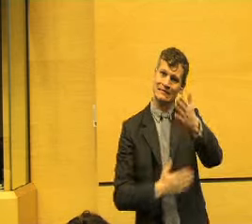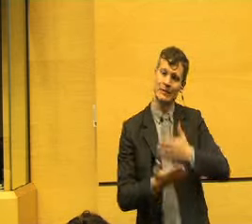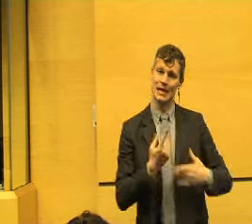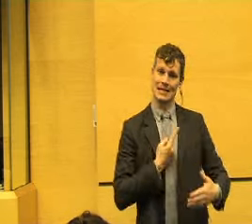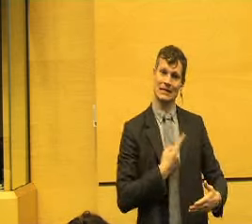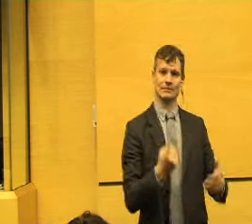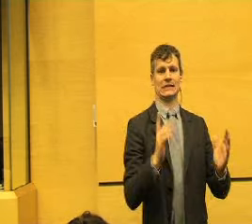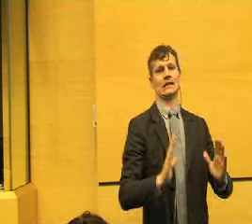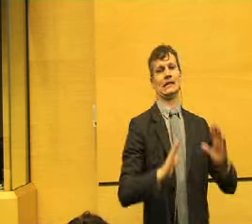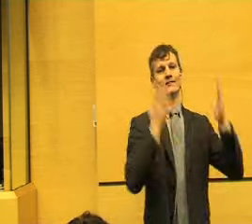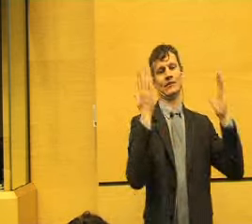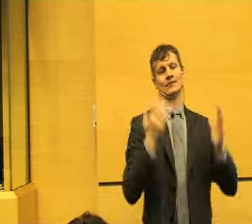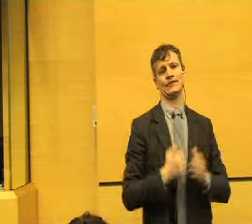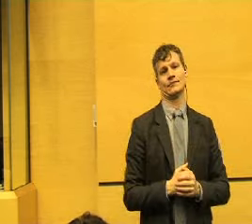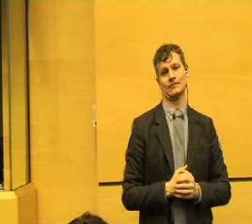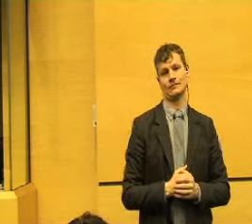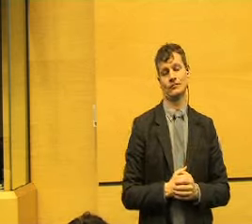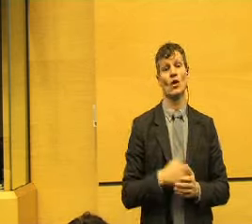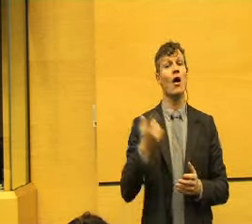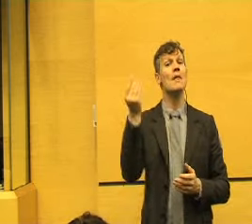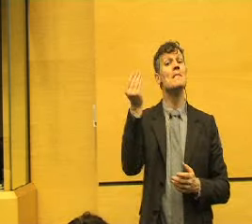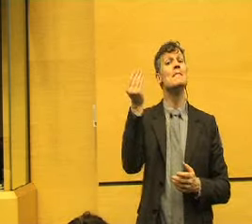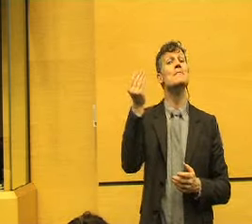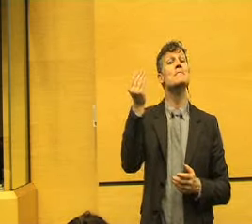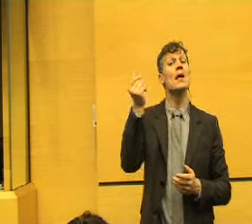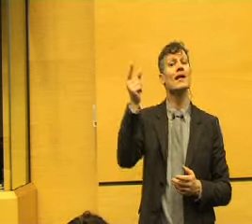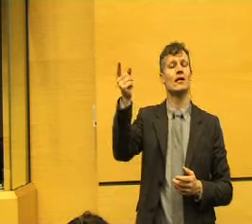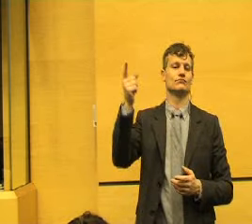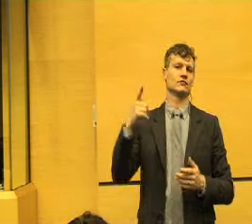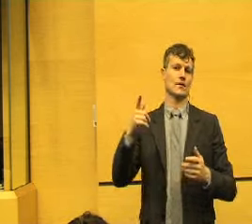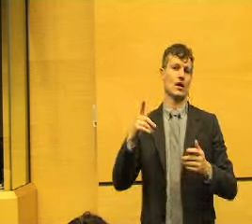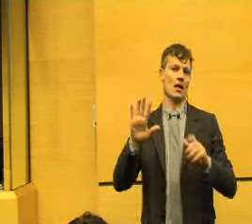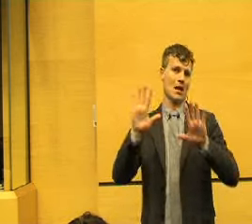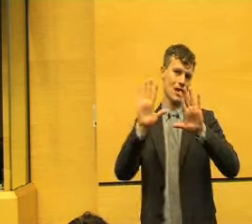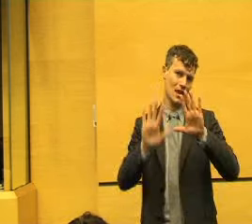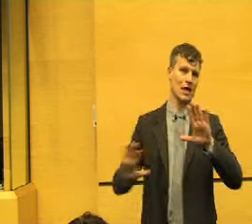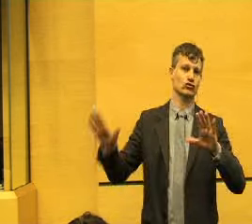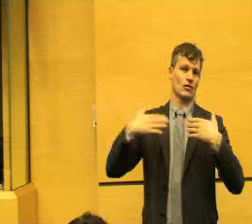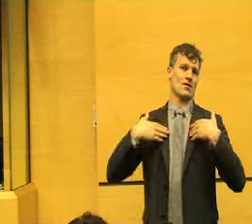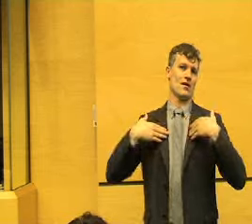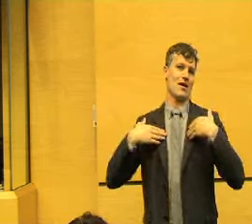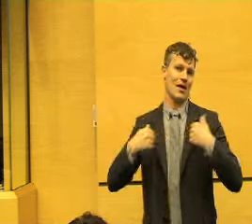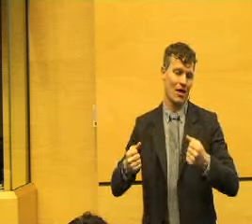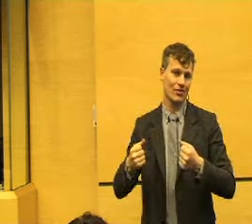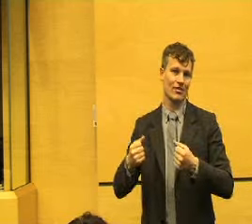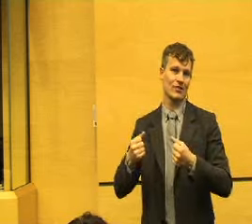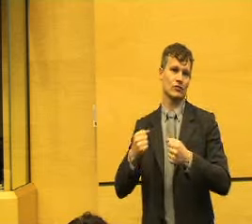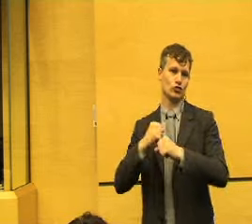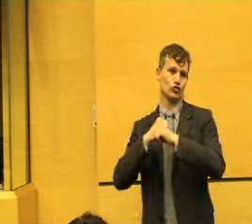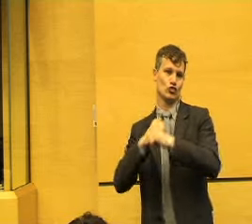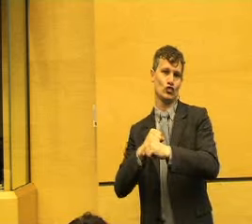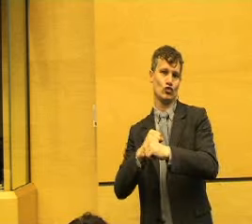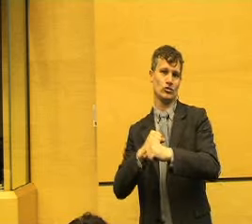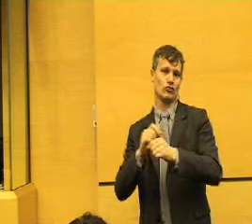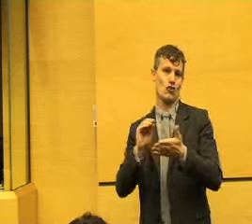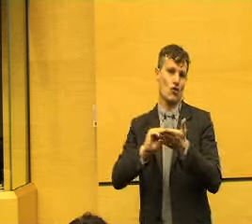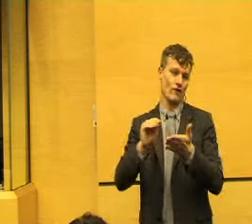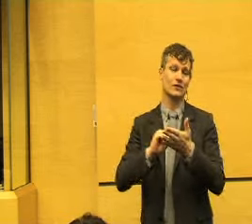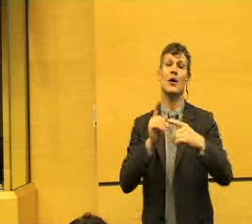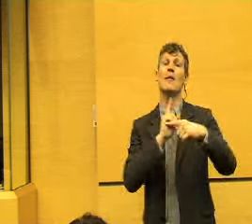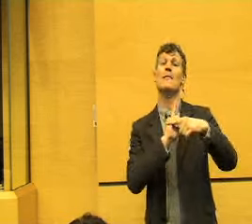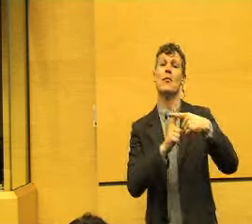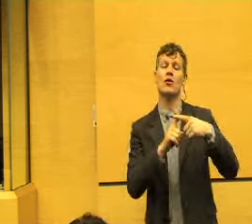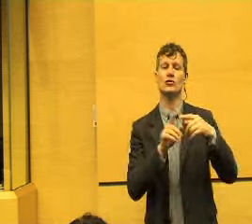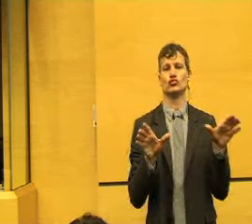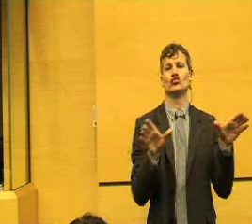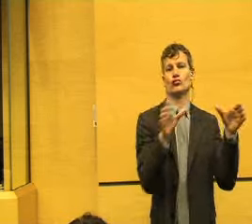the funds of National Health Security Office, Department of Comptroller General and Social Security. I